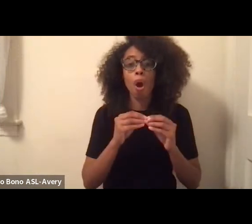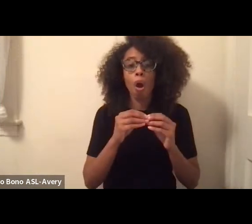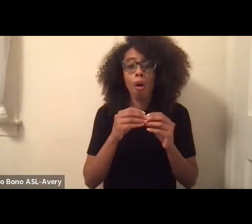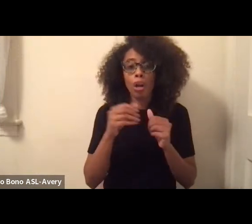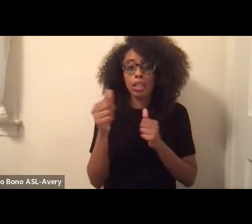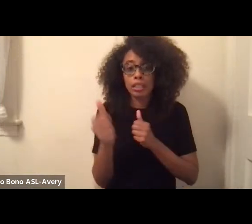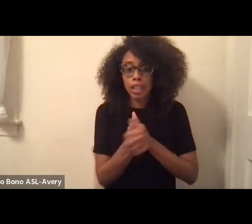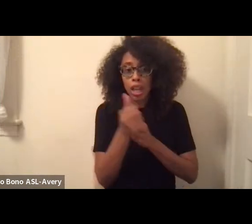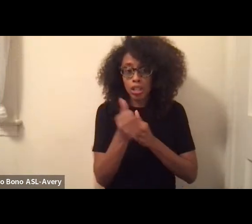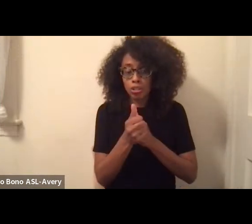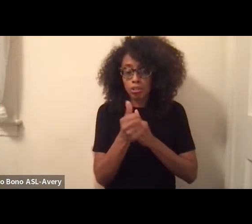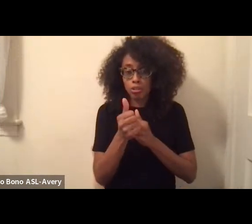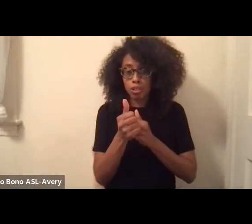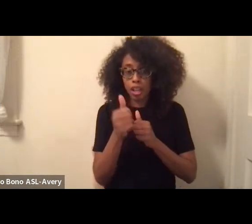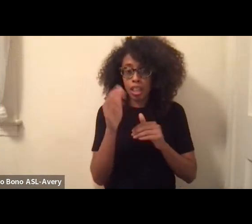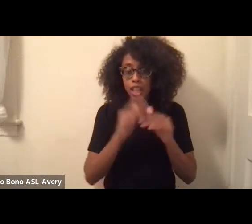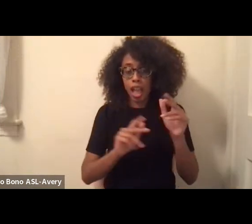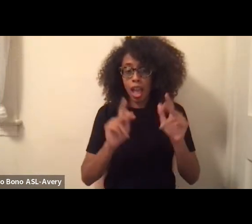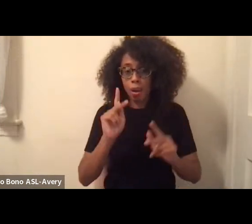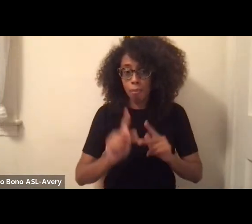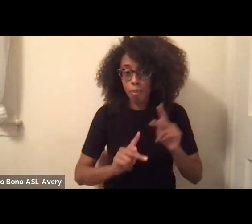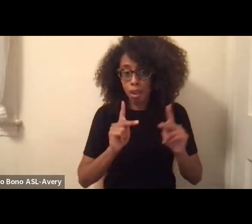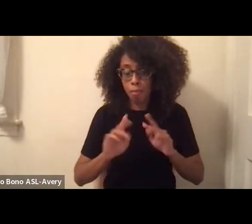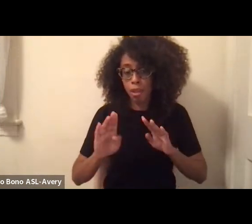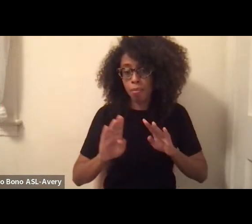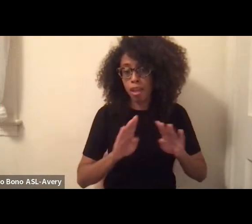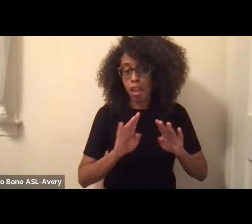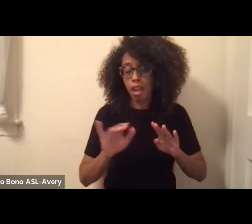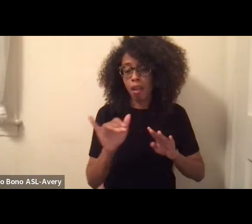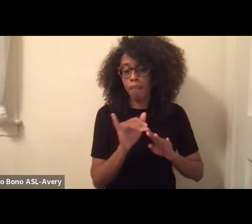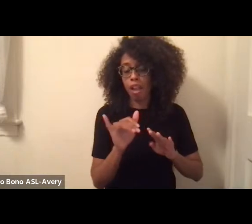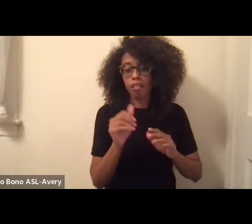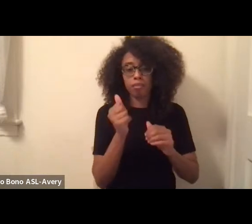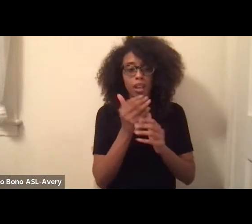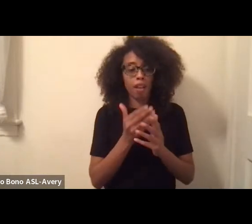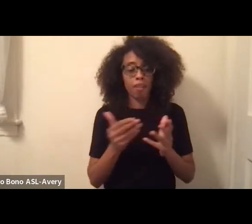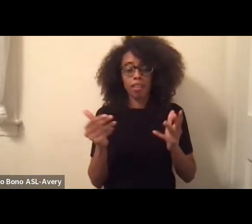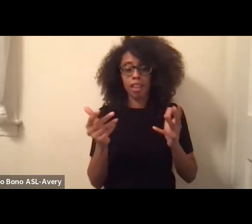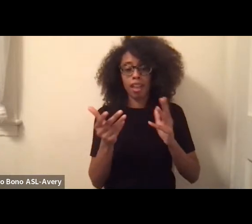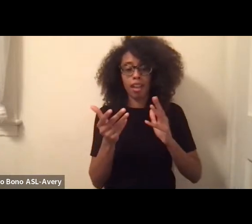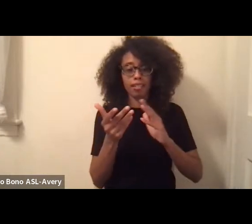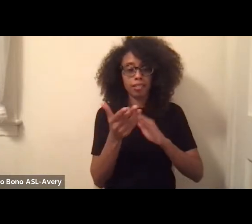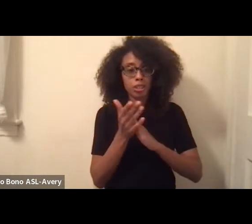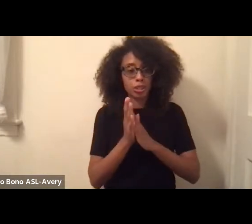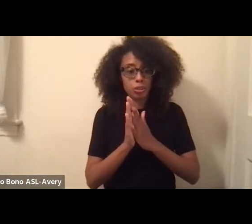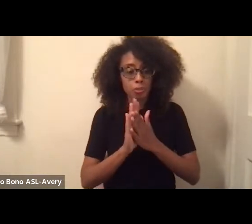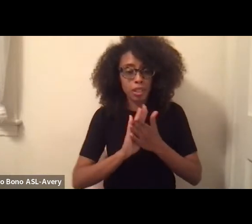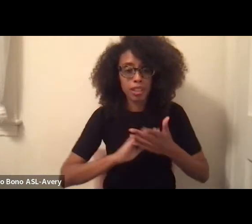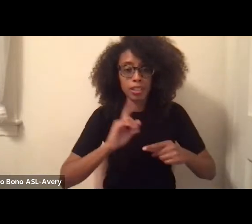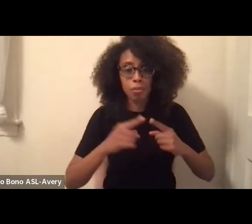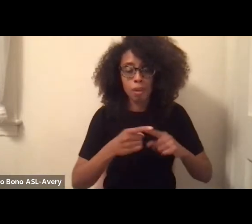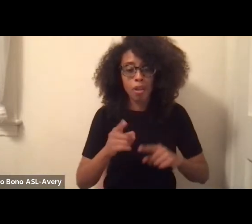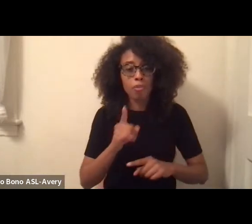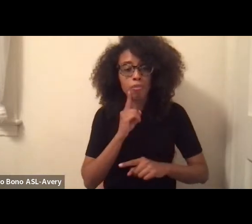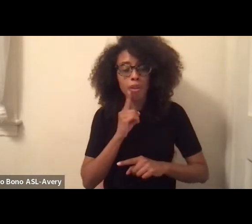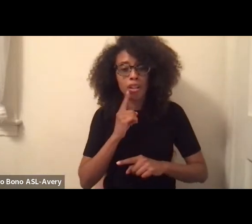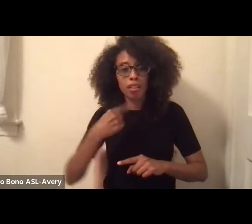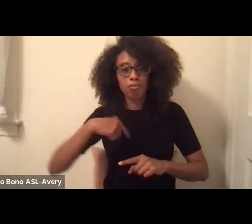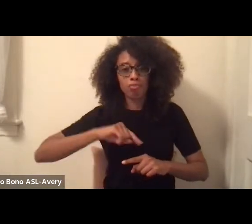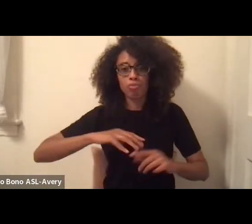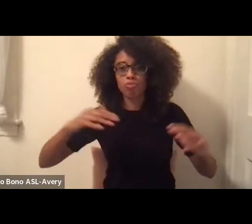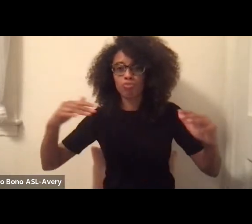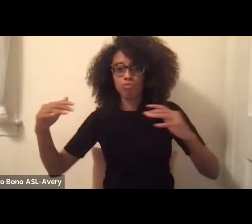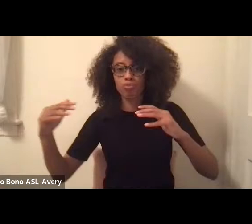who behave as if we live in a state of peace when we're really at war.